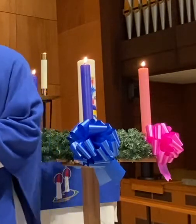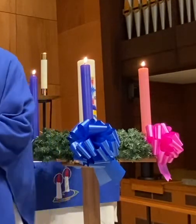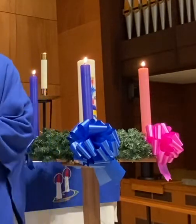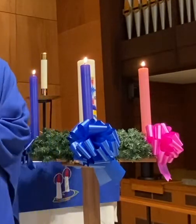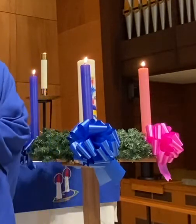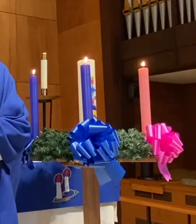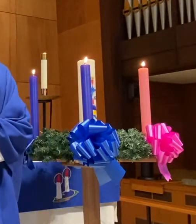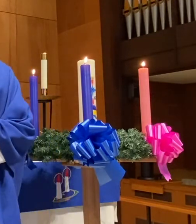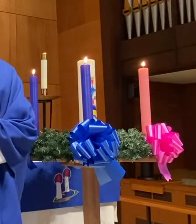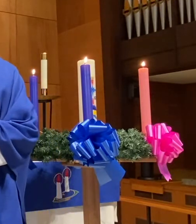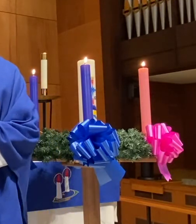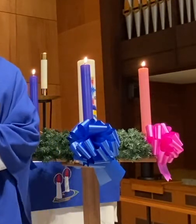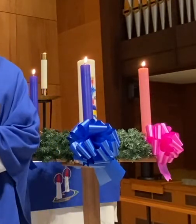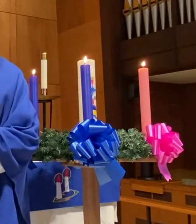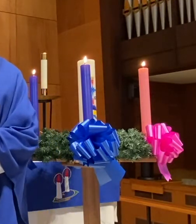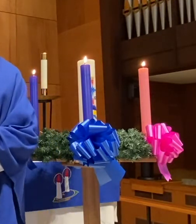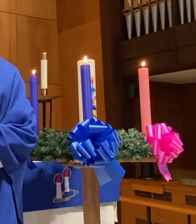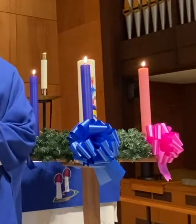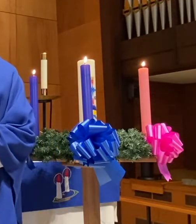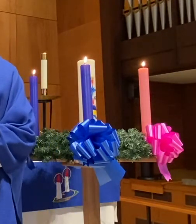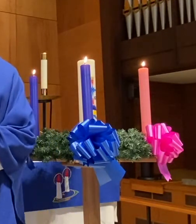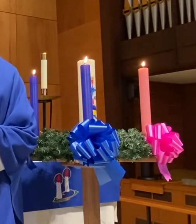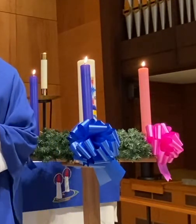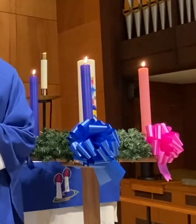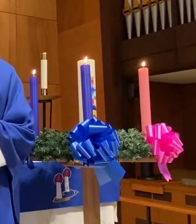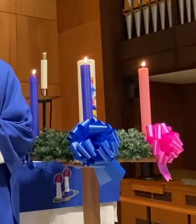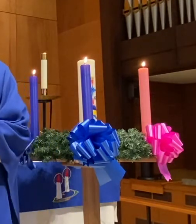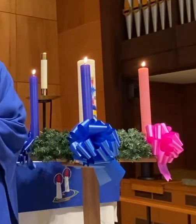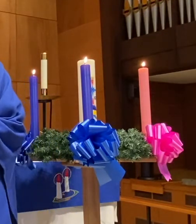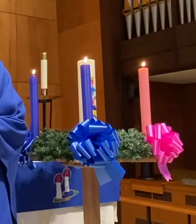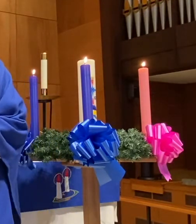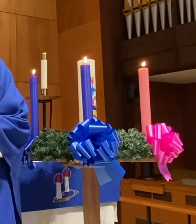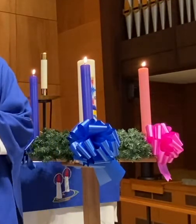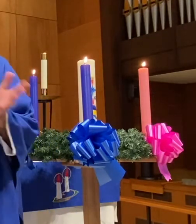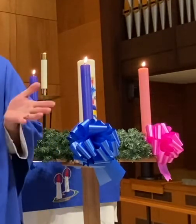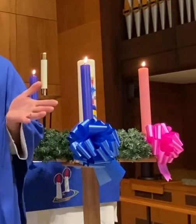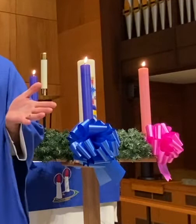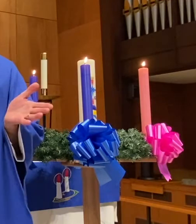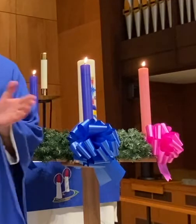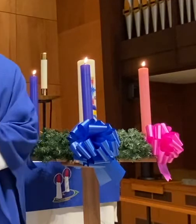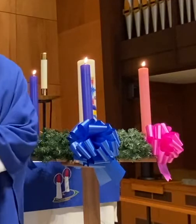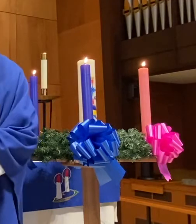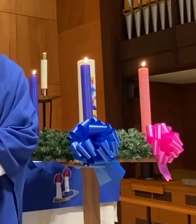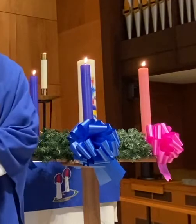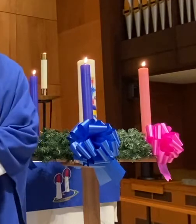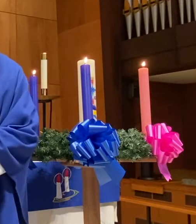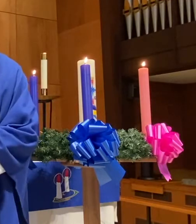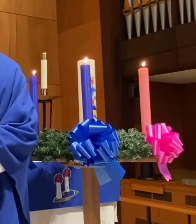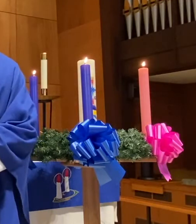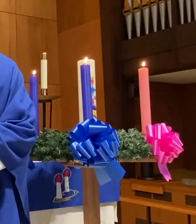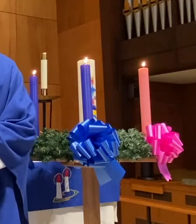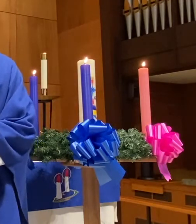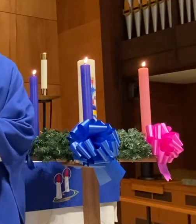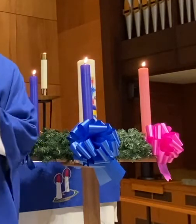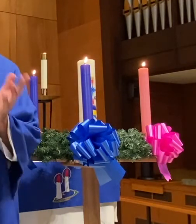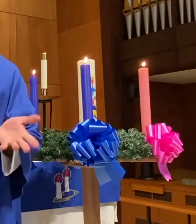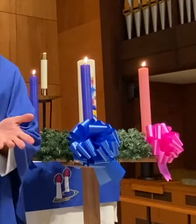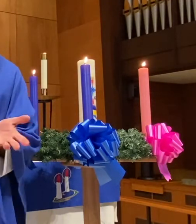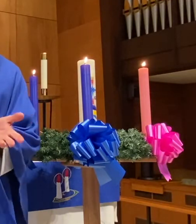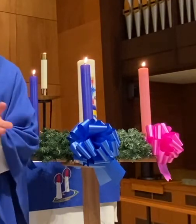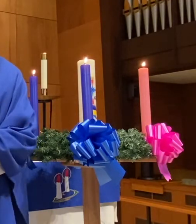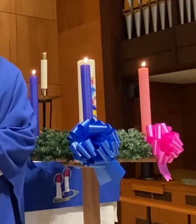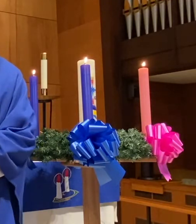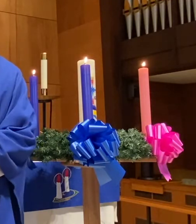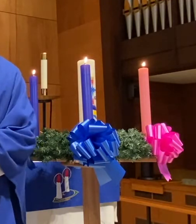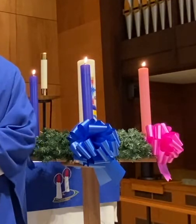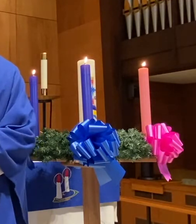Also, as we've wrapped up our annual stewardship emphasis, we just wanted to let everyone know that we're still collecting